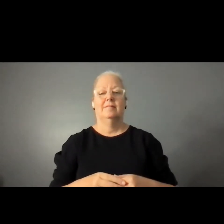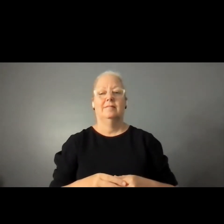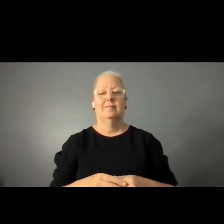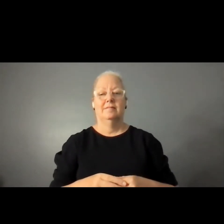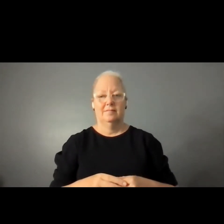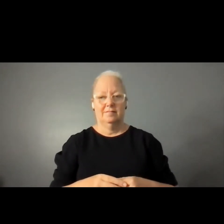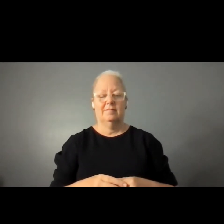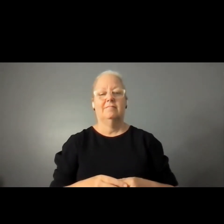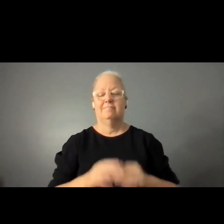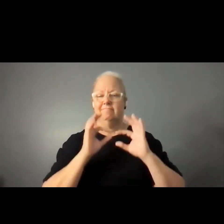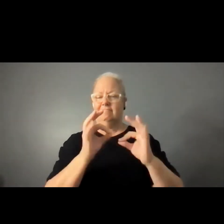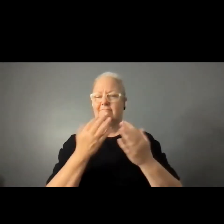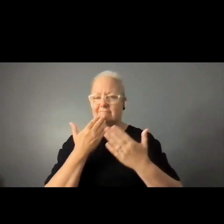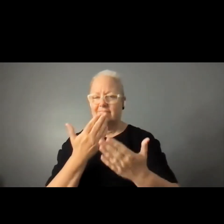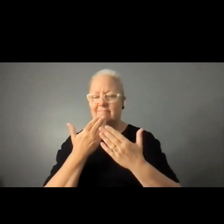now, please, Milika.